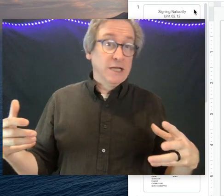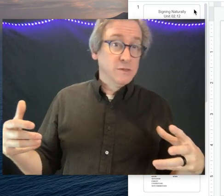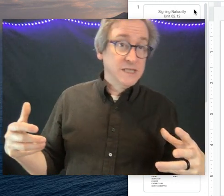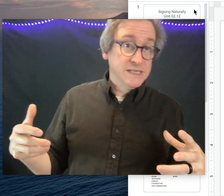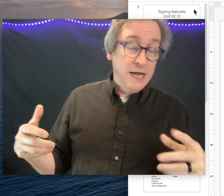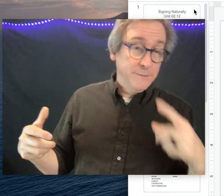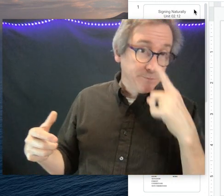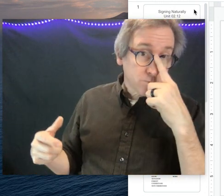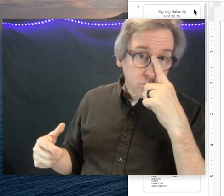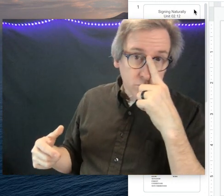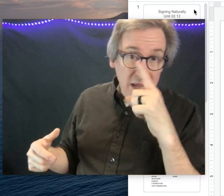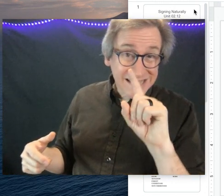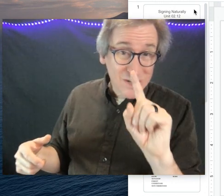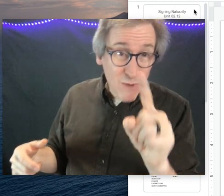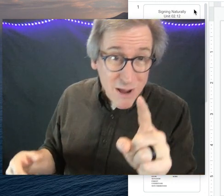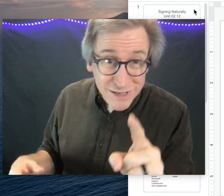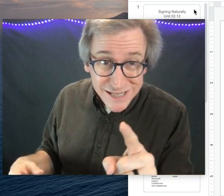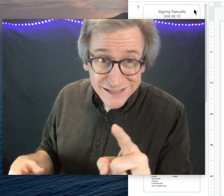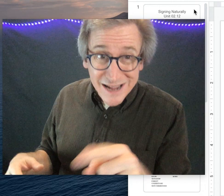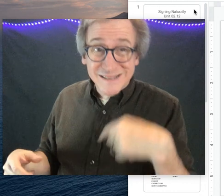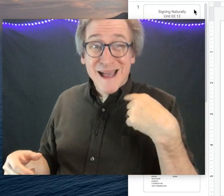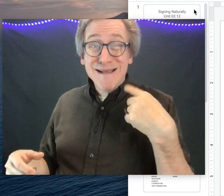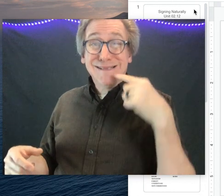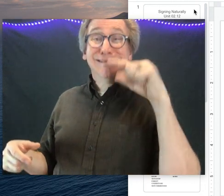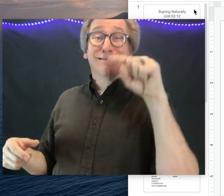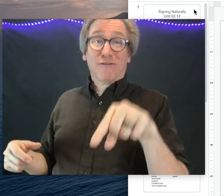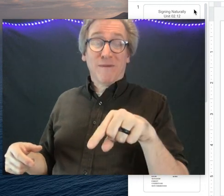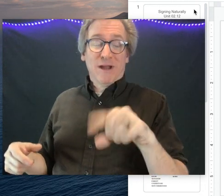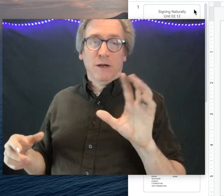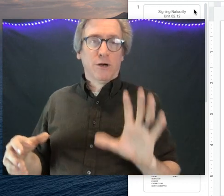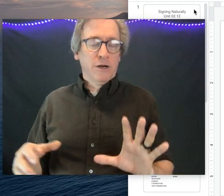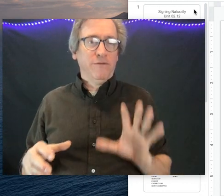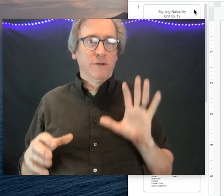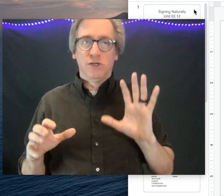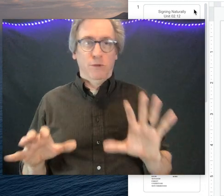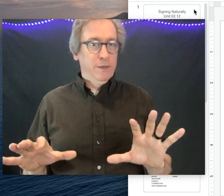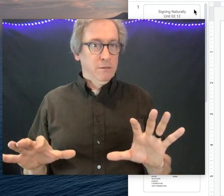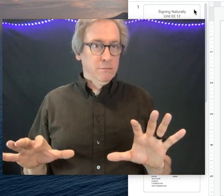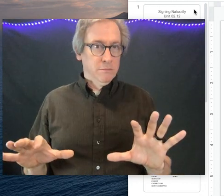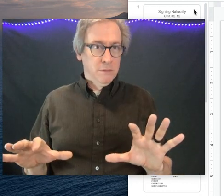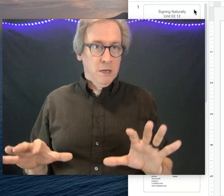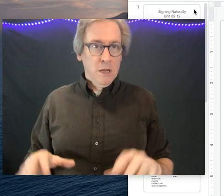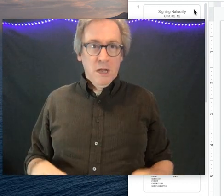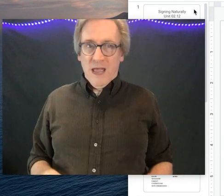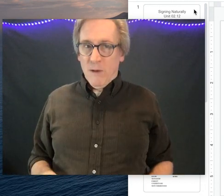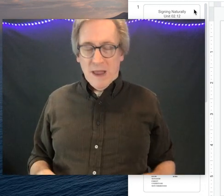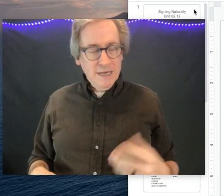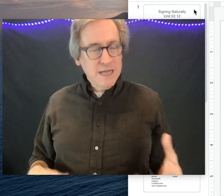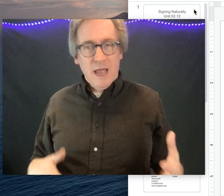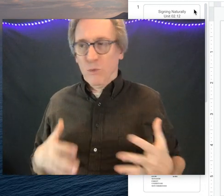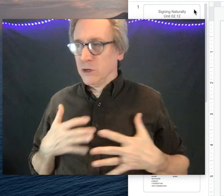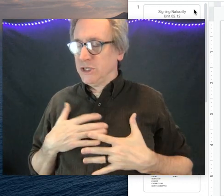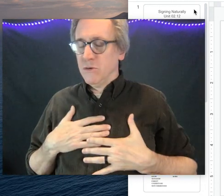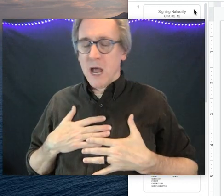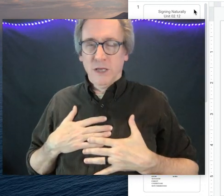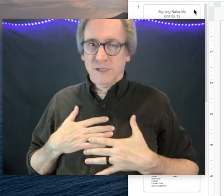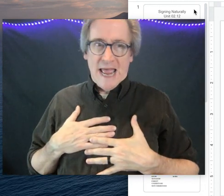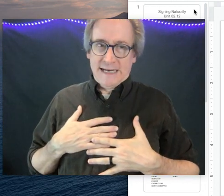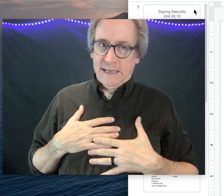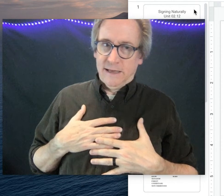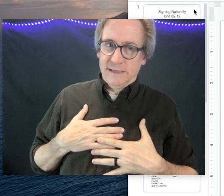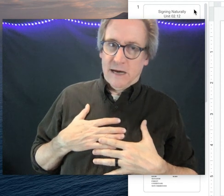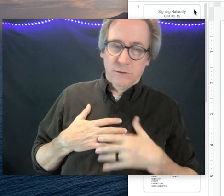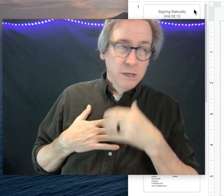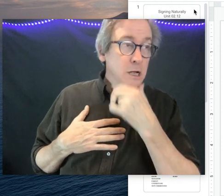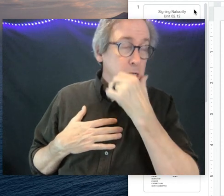be really close to the sign. So I would suggest start from there. You're going to feel stupid. Anytime, we're so not used to